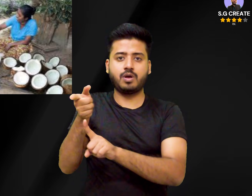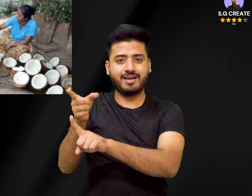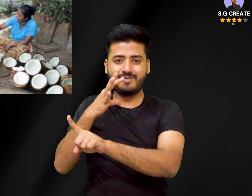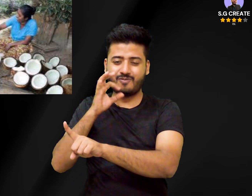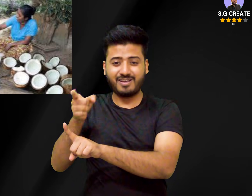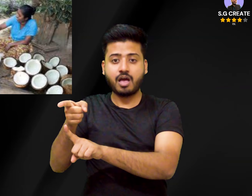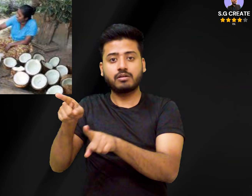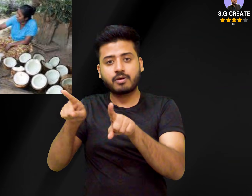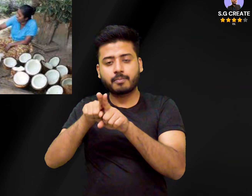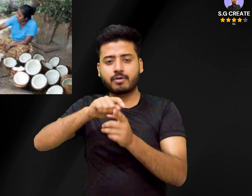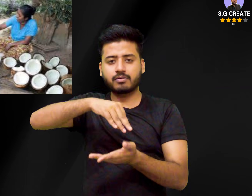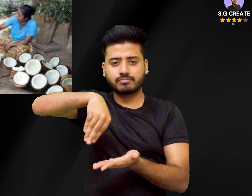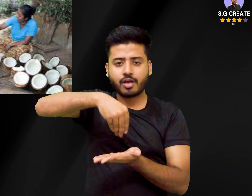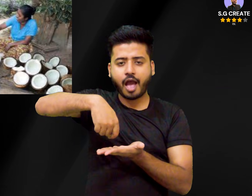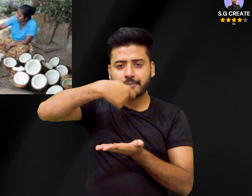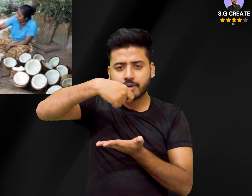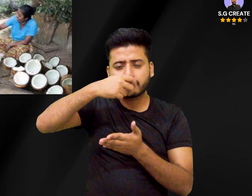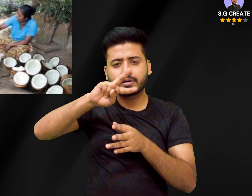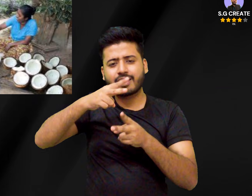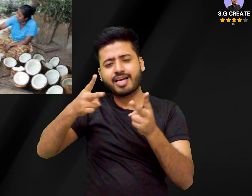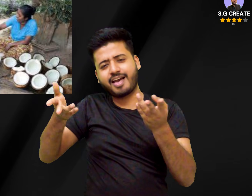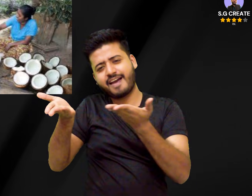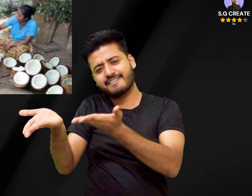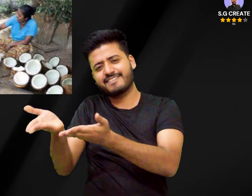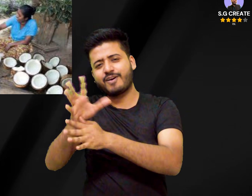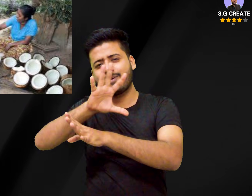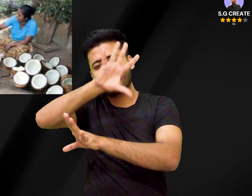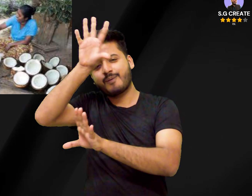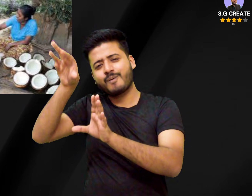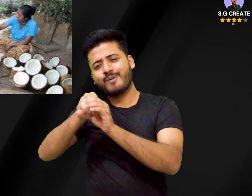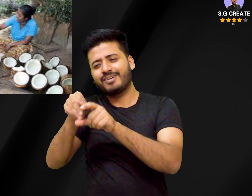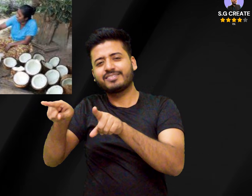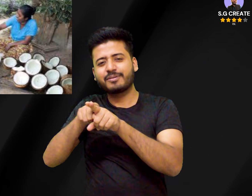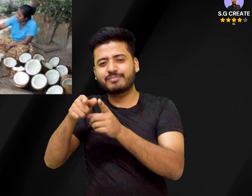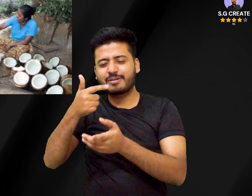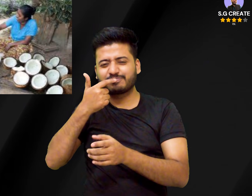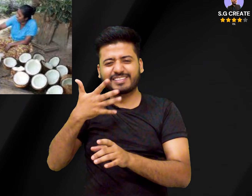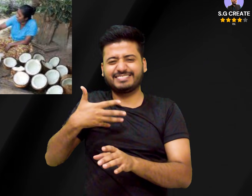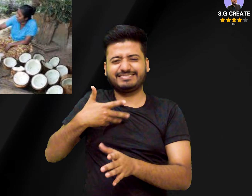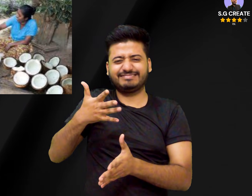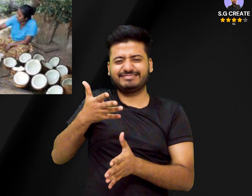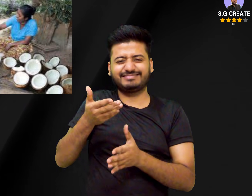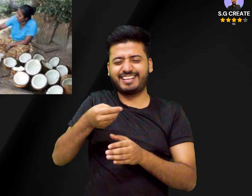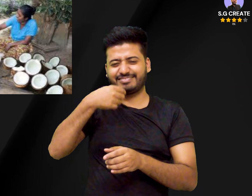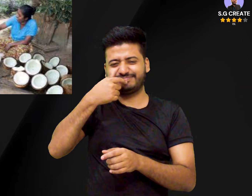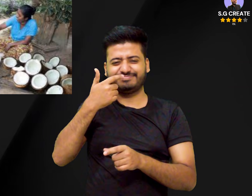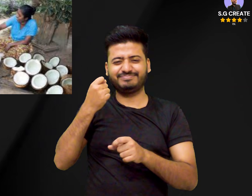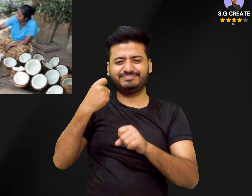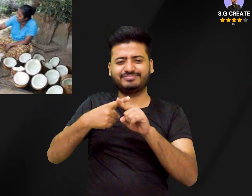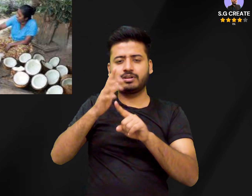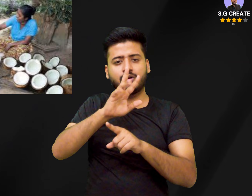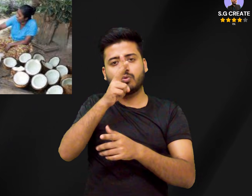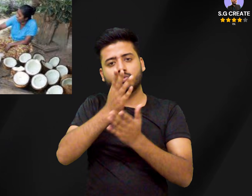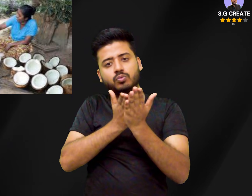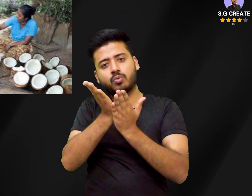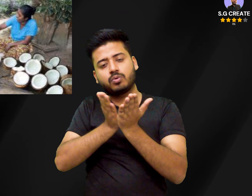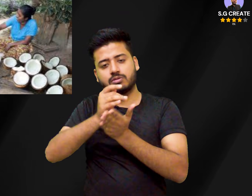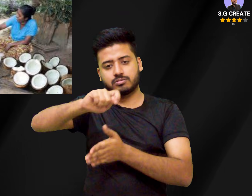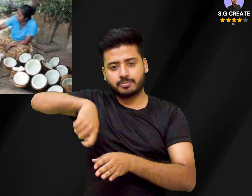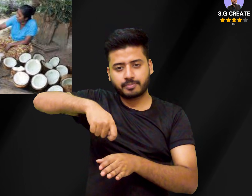other liquids/oils. Using coconut oil as an overnight hair treatment can deeply moisturize and strengthen your hair from the scalp